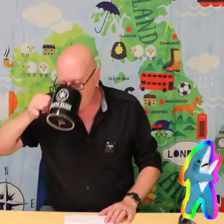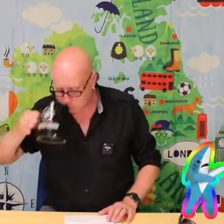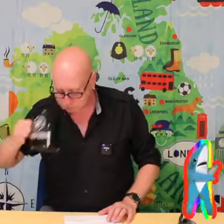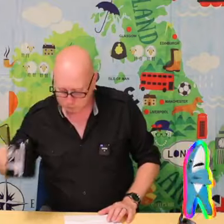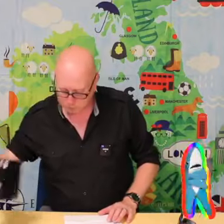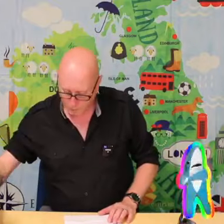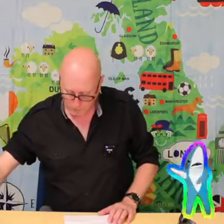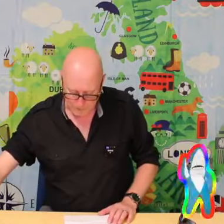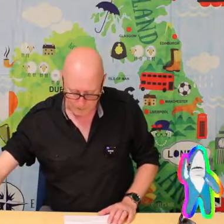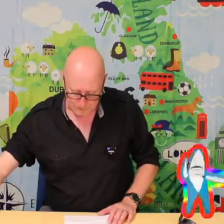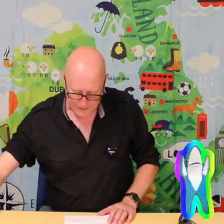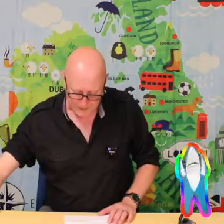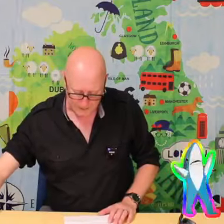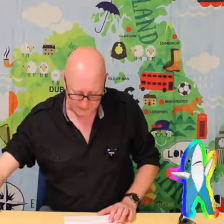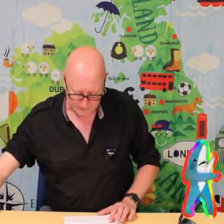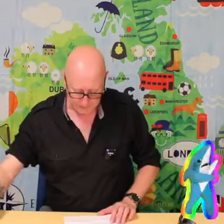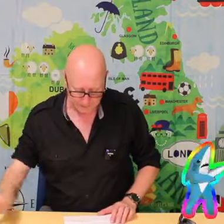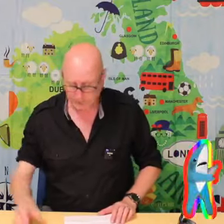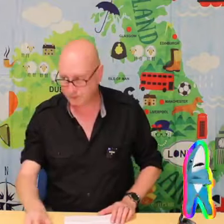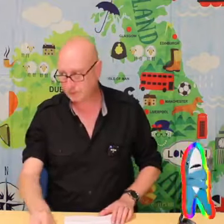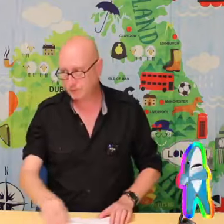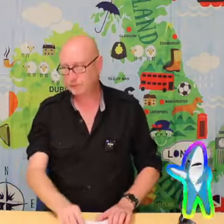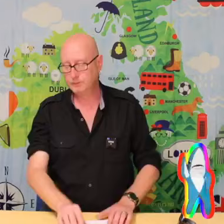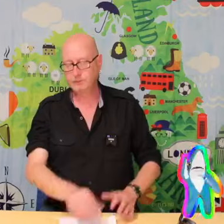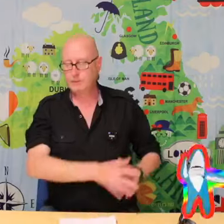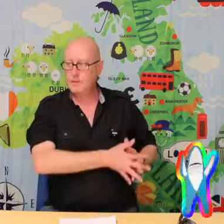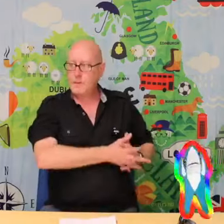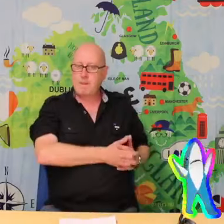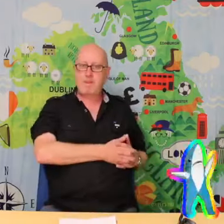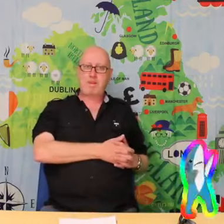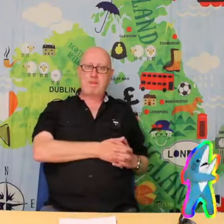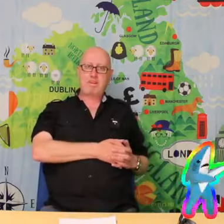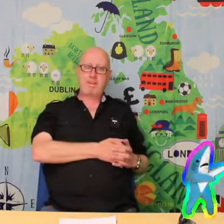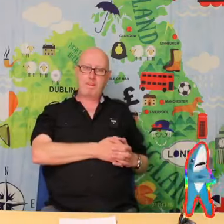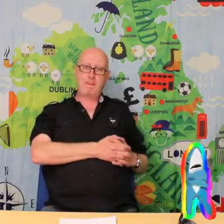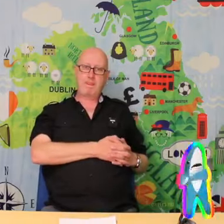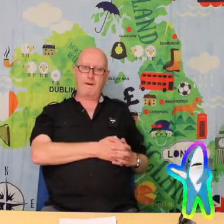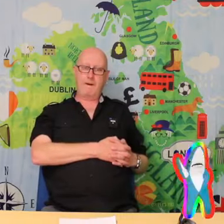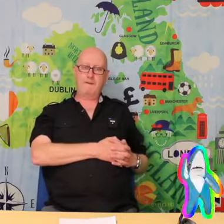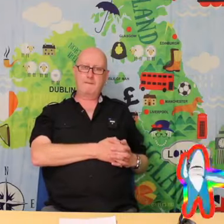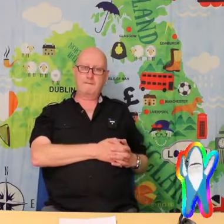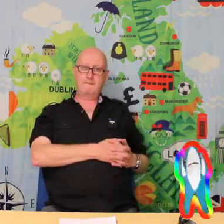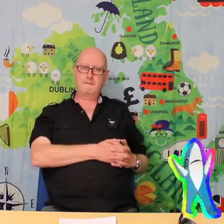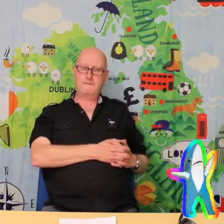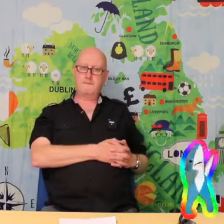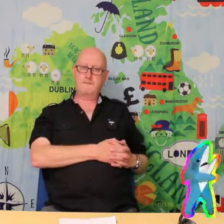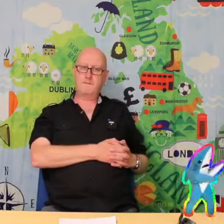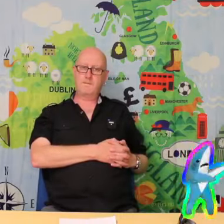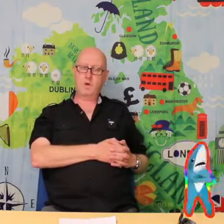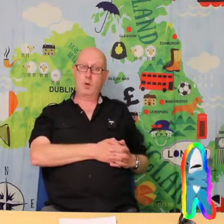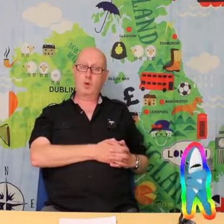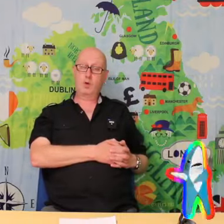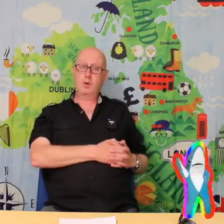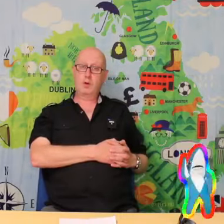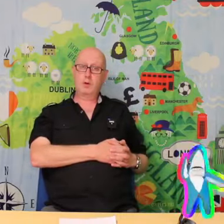done. All the doors have been fitted. I think most of the internal windows have now been fitted. And today I can reveal they've actually started